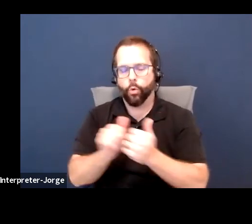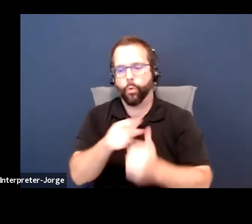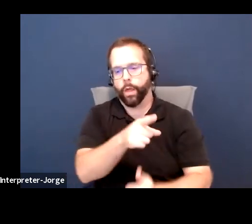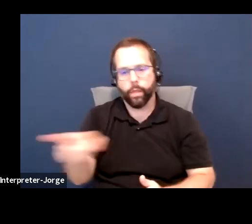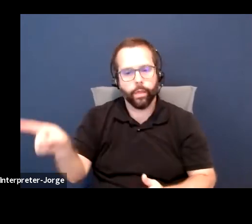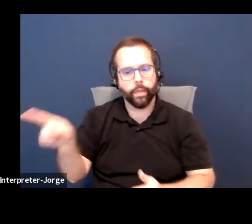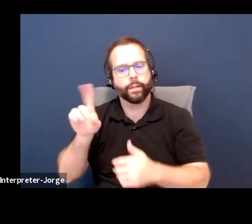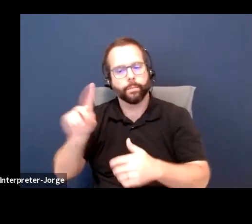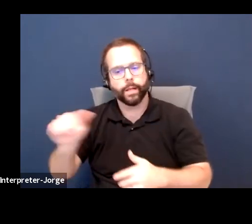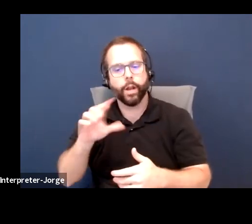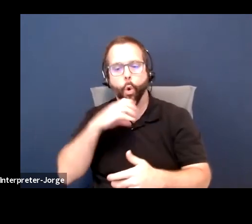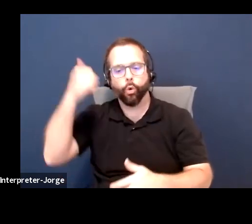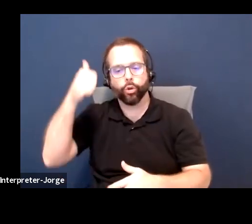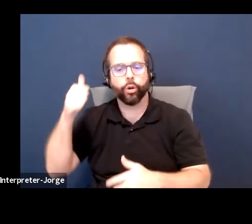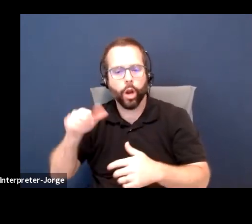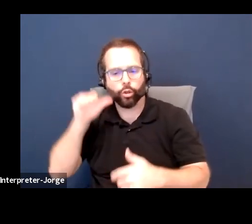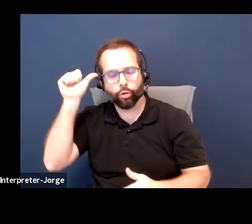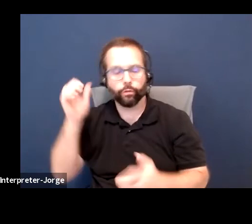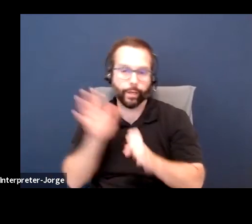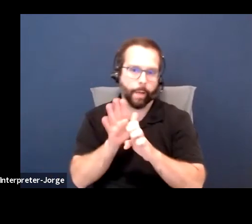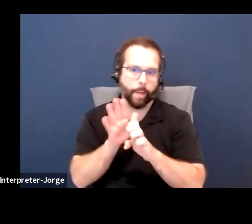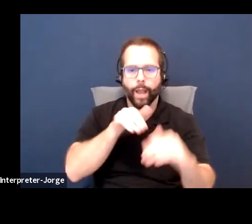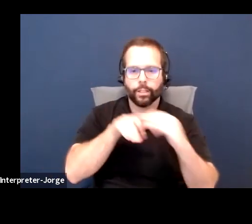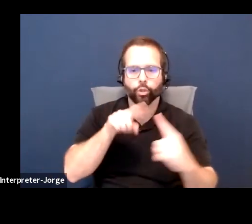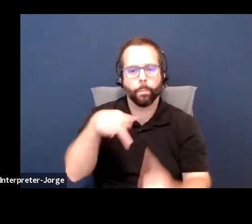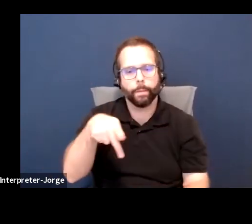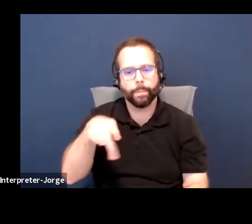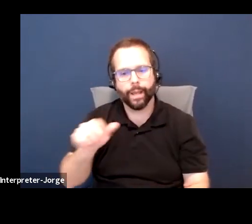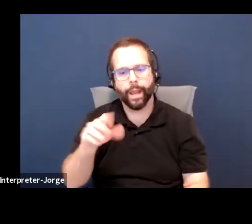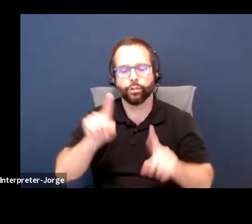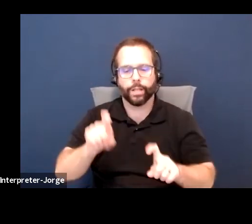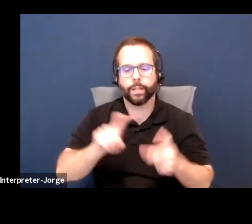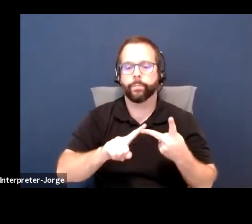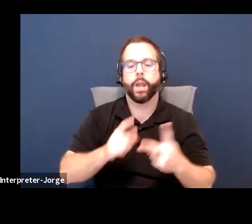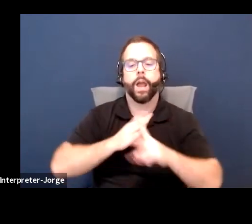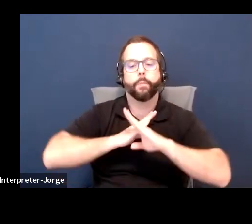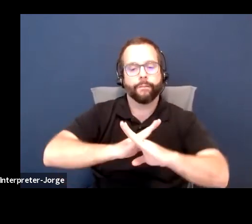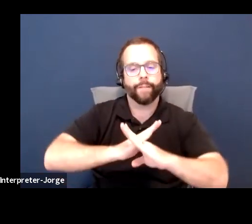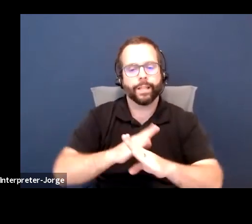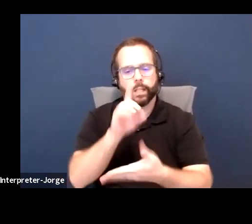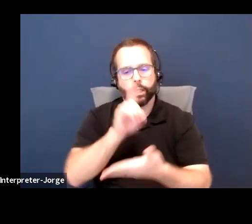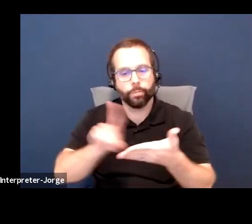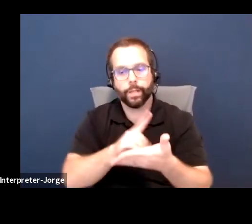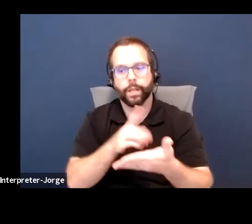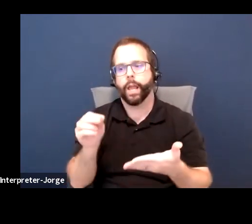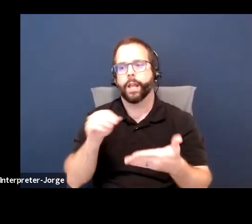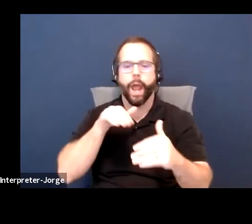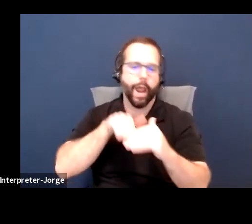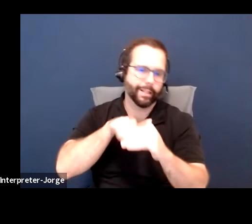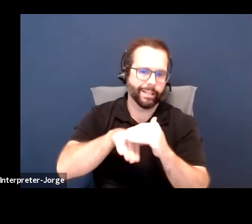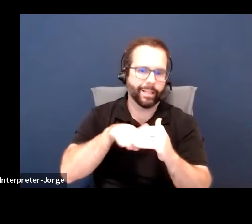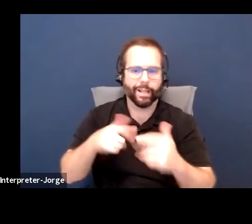as access to PPE and testing, preventing discrimination and accessing life-saving treatment,